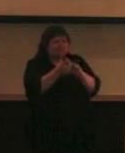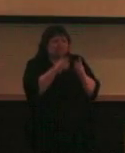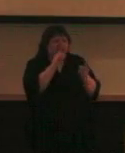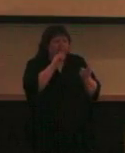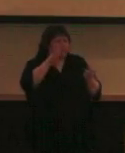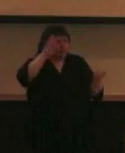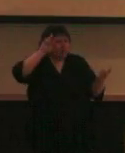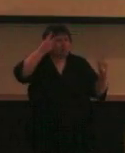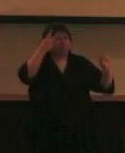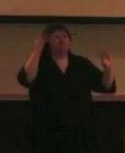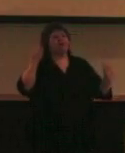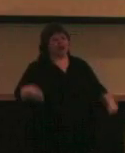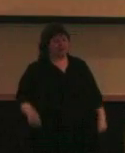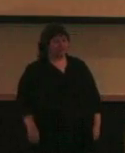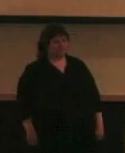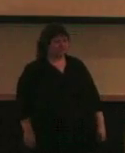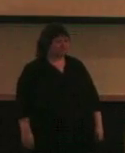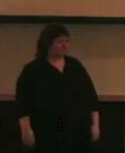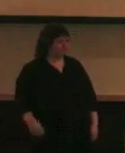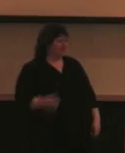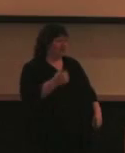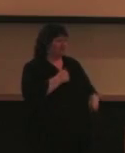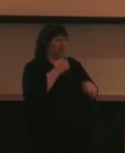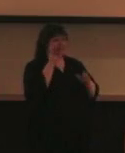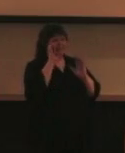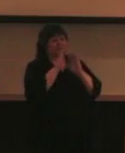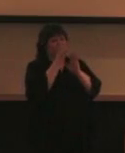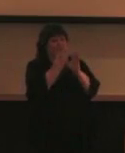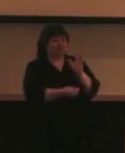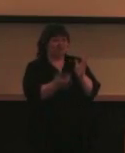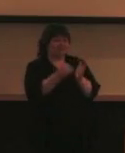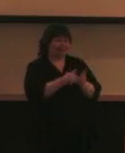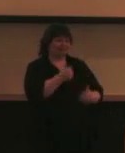well. I apologize, there's another picture missing, but